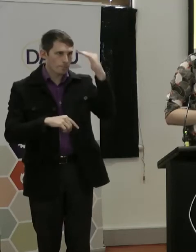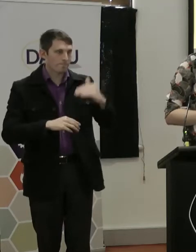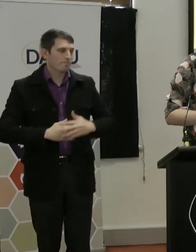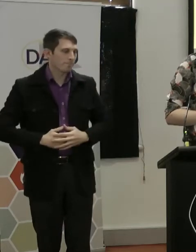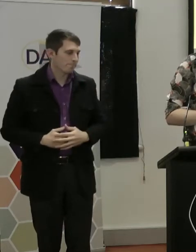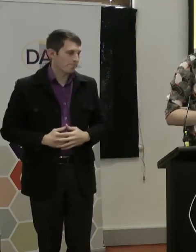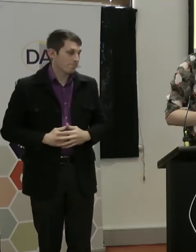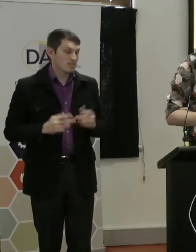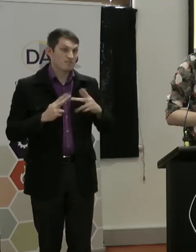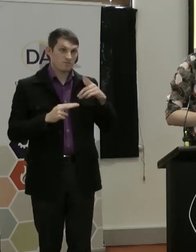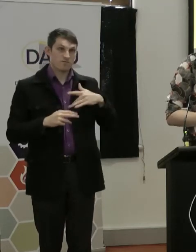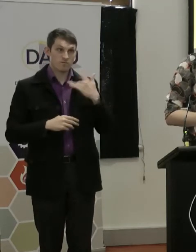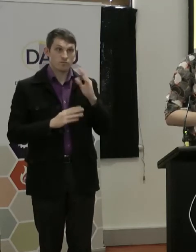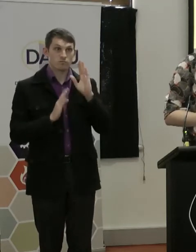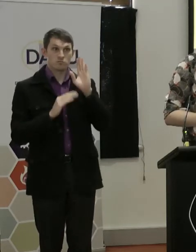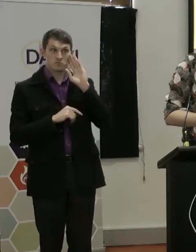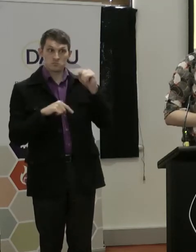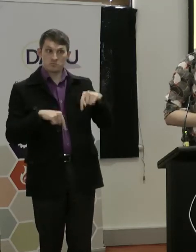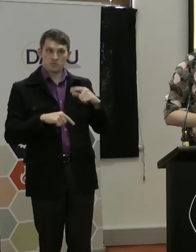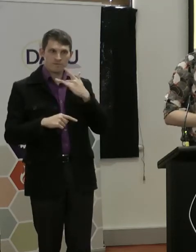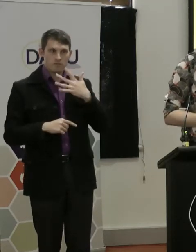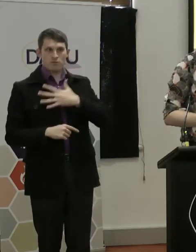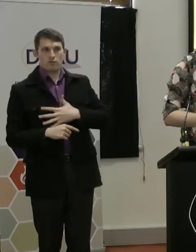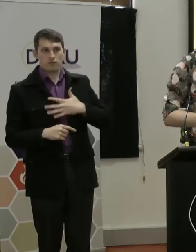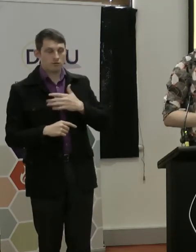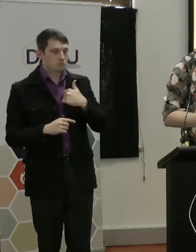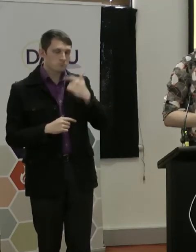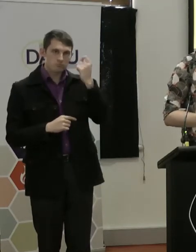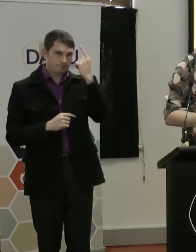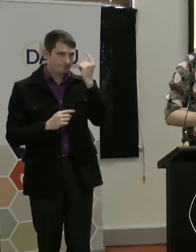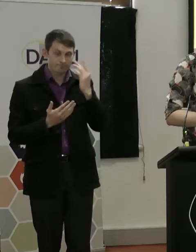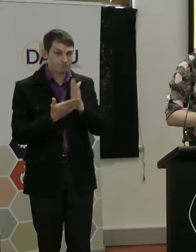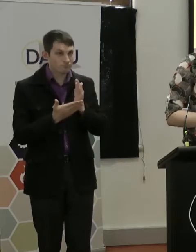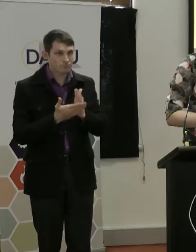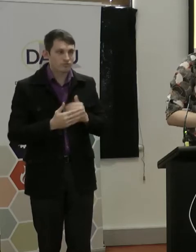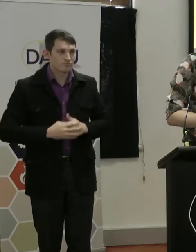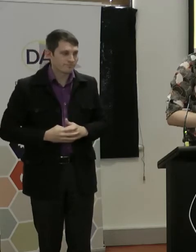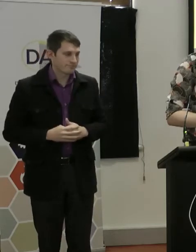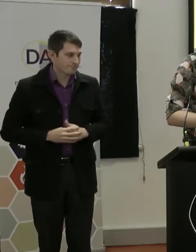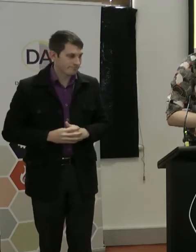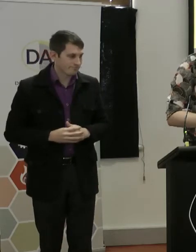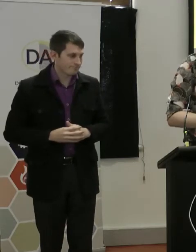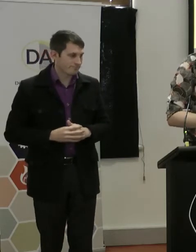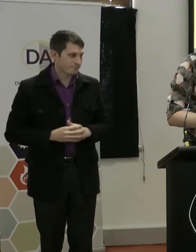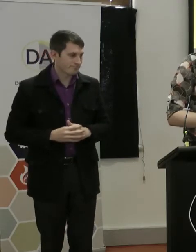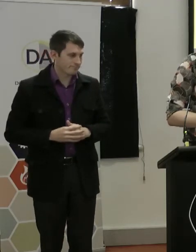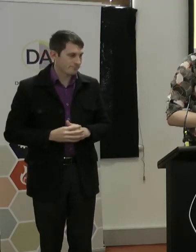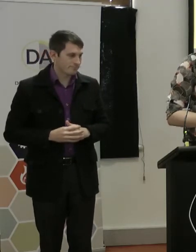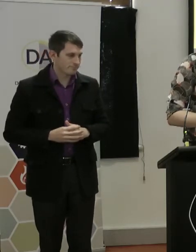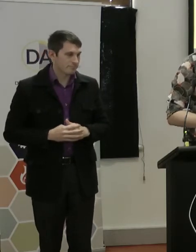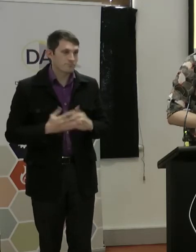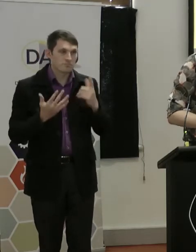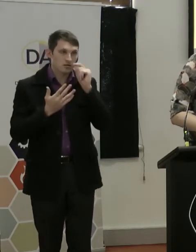If it's uncomfortable to hear about that, that's totally understandable, and it's not, a pub chat. Come see me after and I'll give